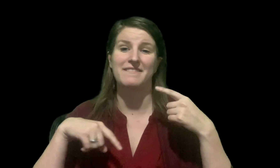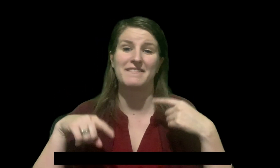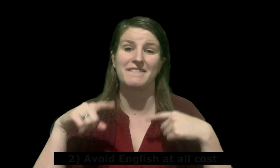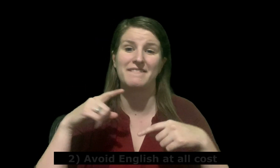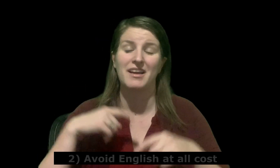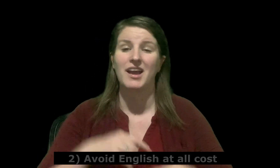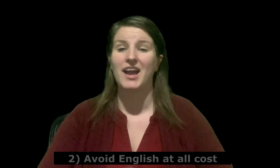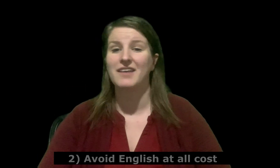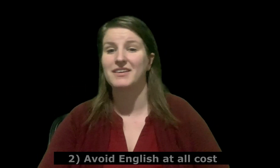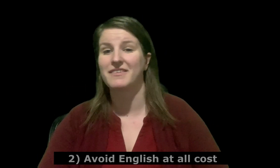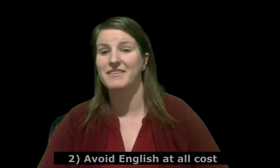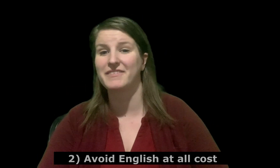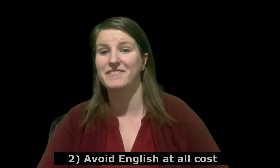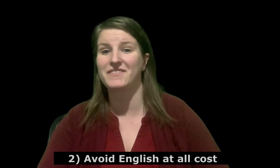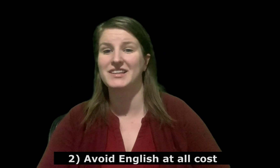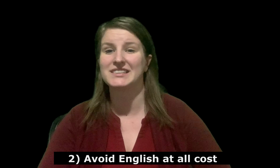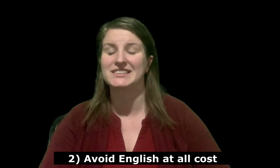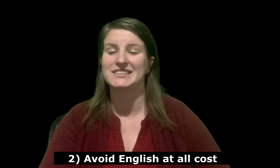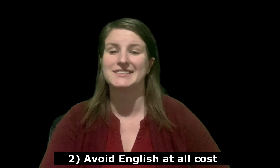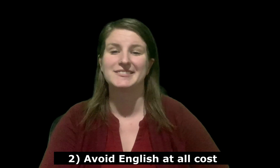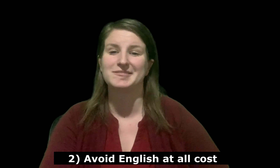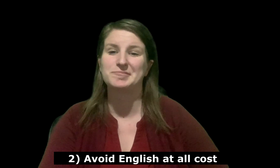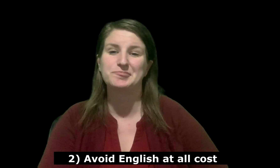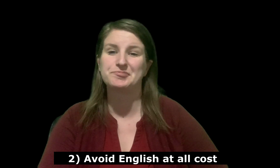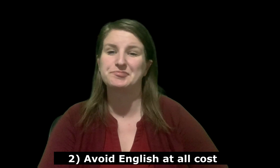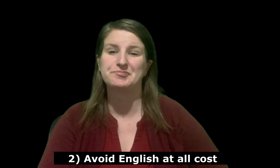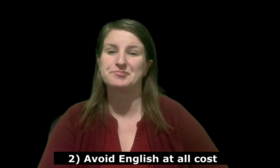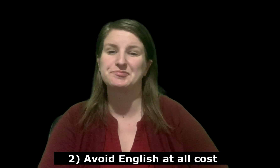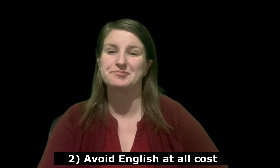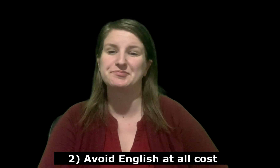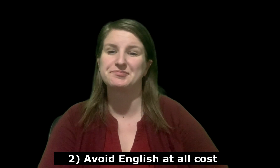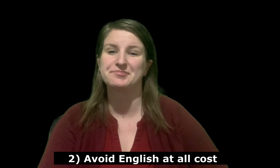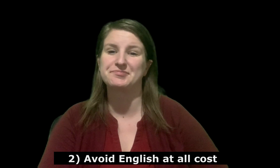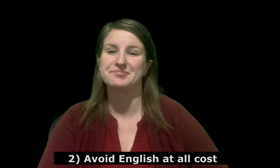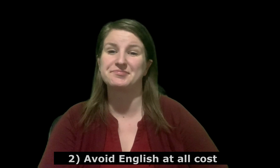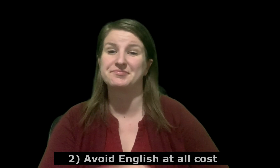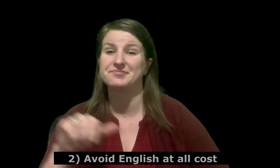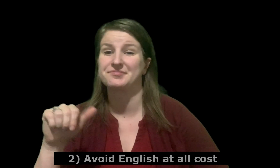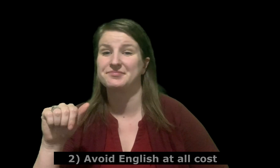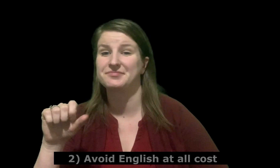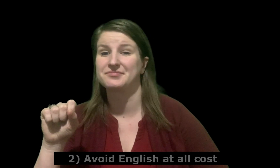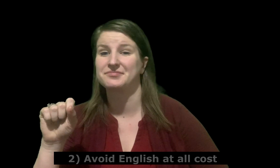And next, do not voice and sign at the same time.